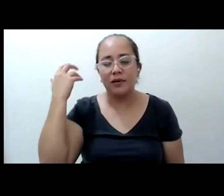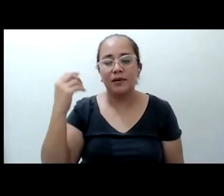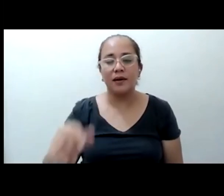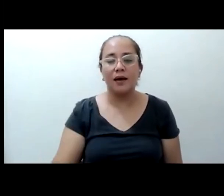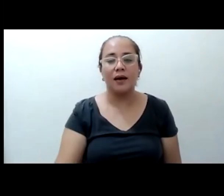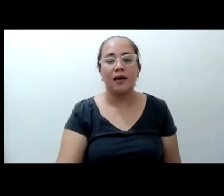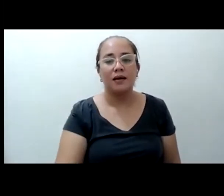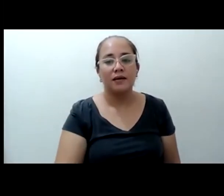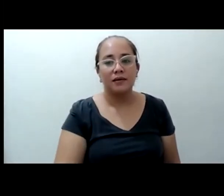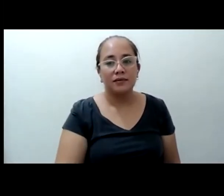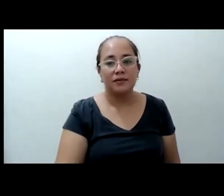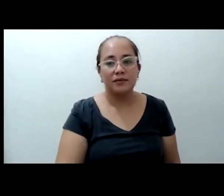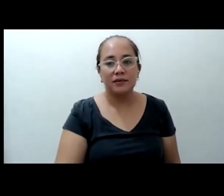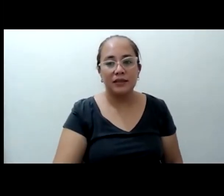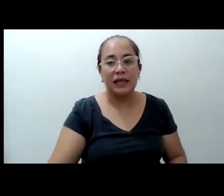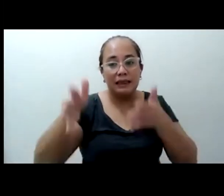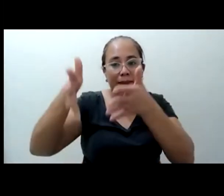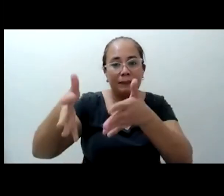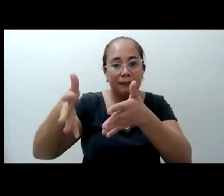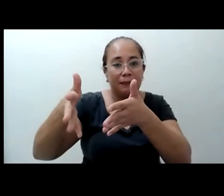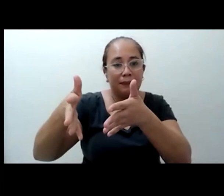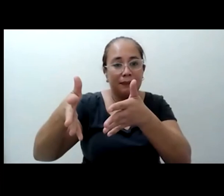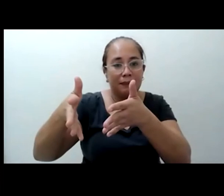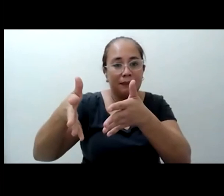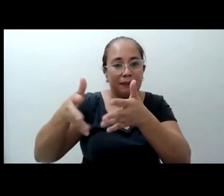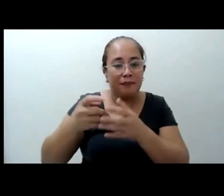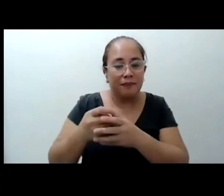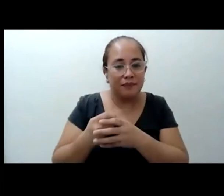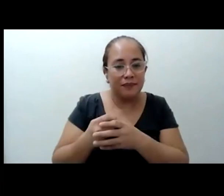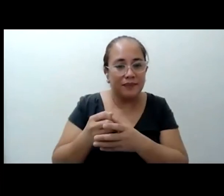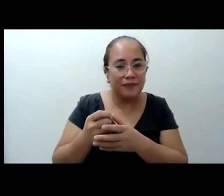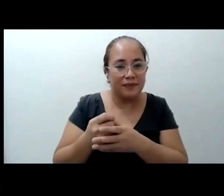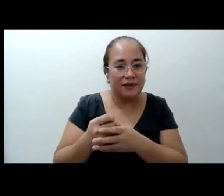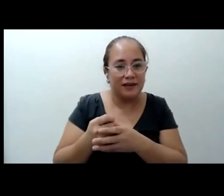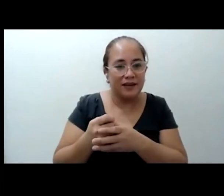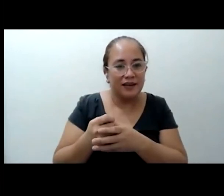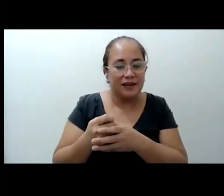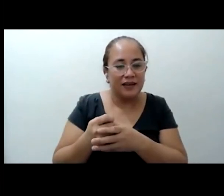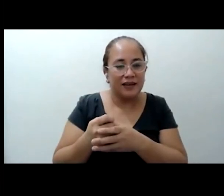Okay. Take out or leave? Take out, sir. What do you Well, mean?